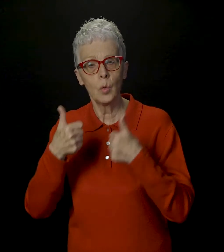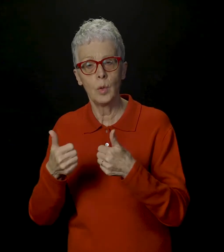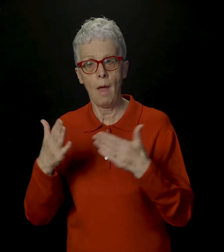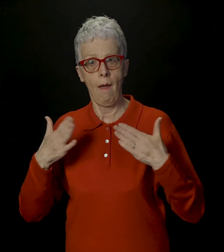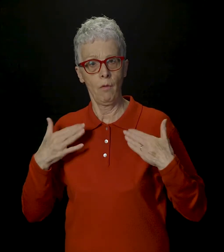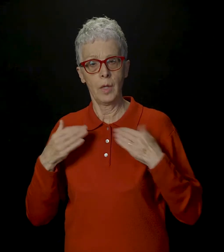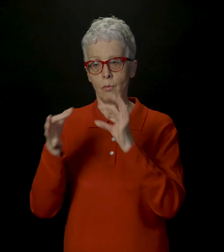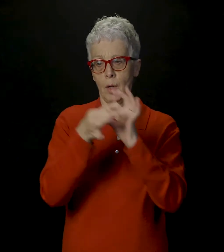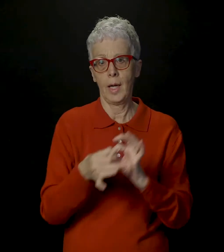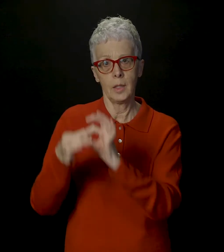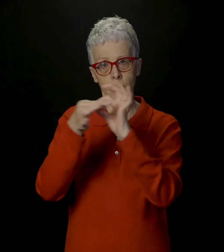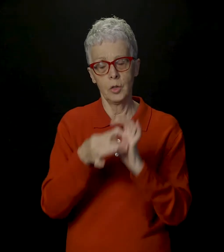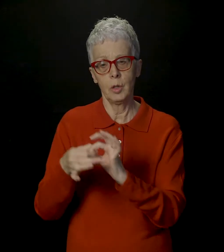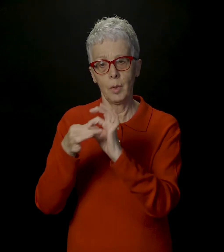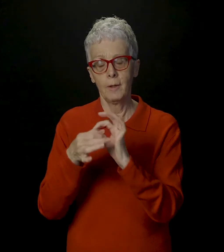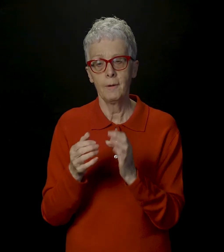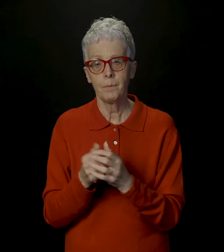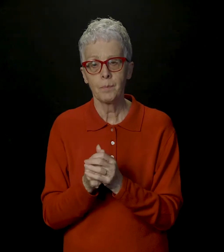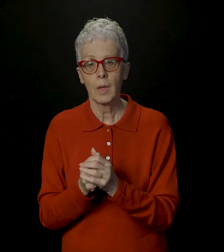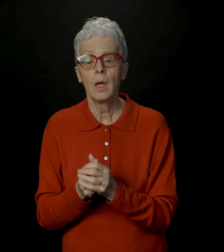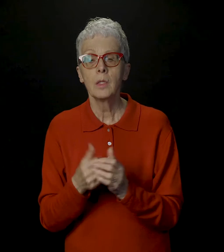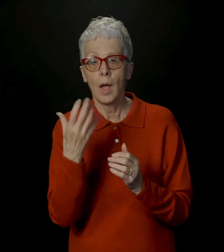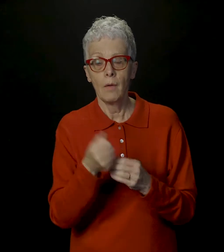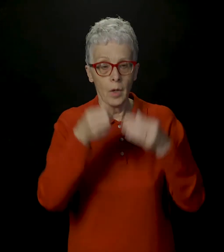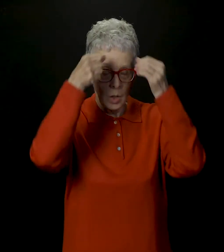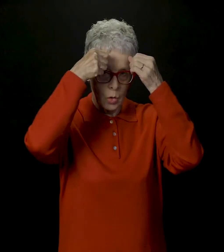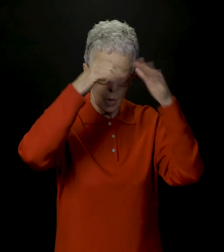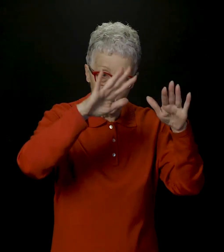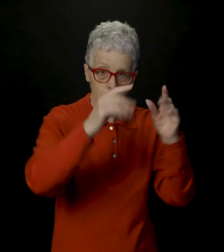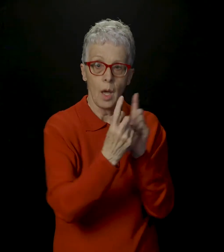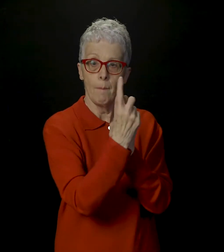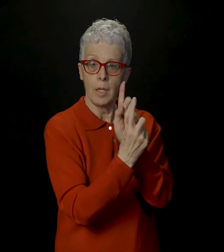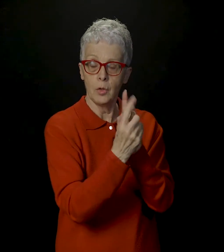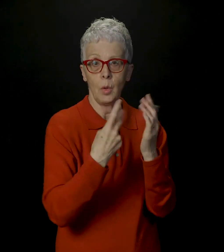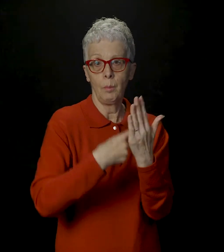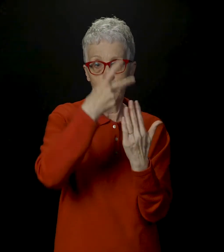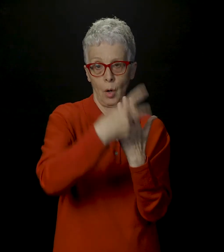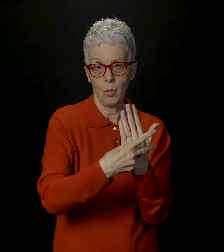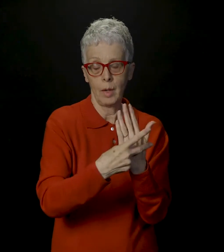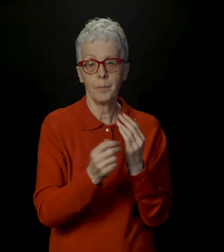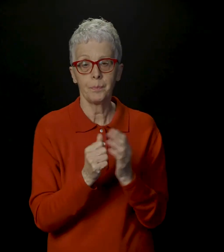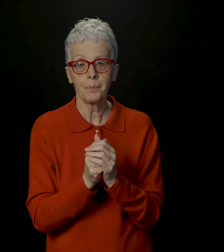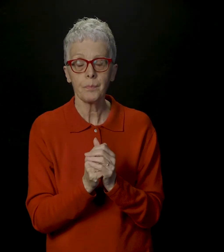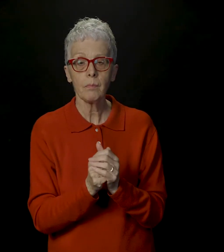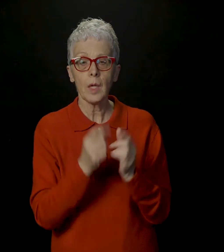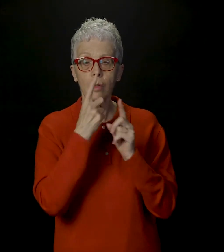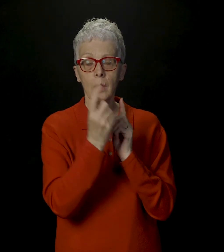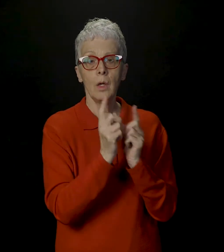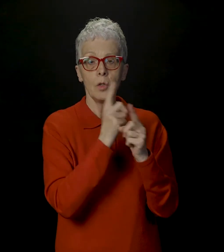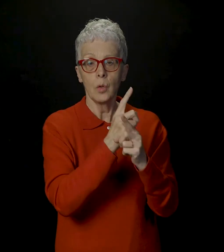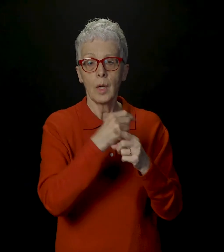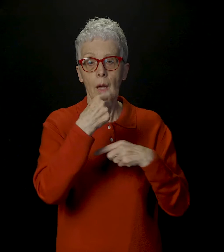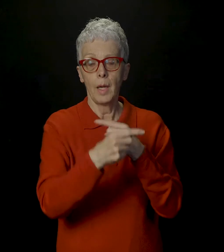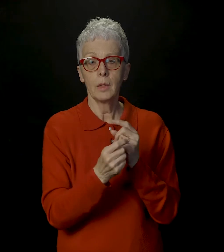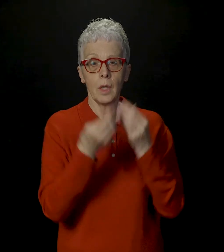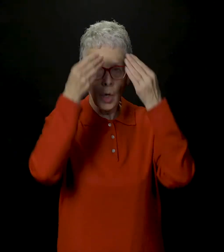Thanks Lee And the program That Lee's talking about There is the Coach Mentoring Program We've talked about it We've talked about Coach A number